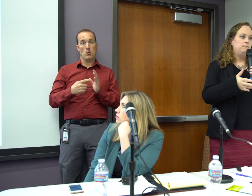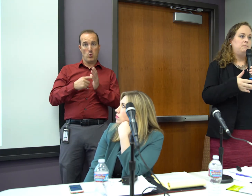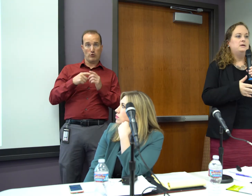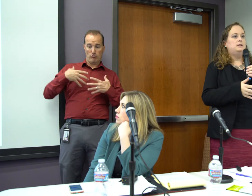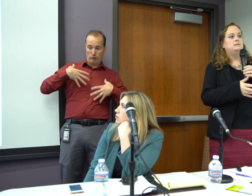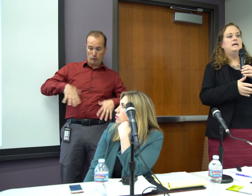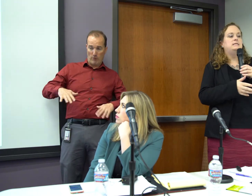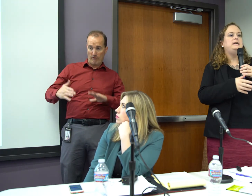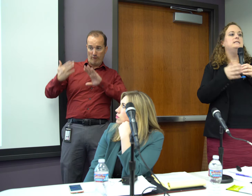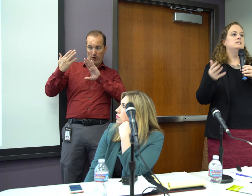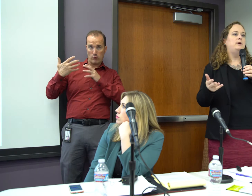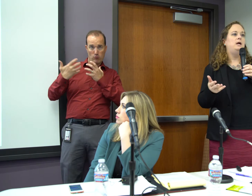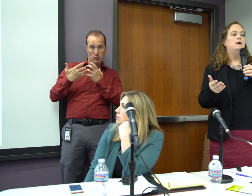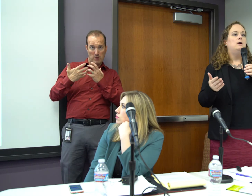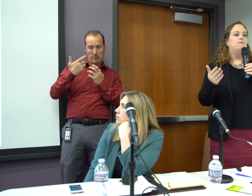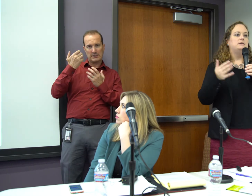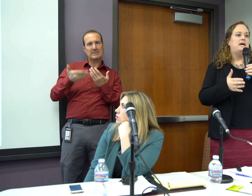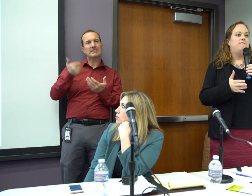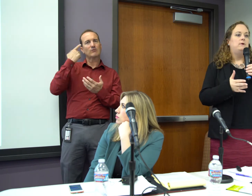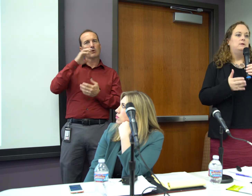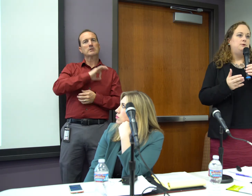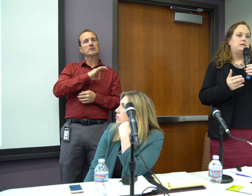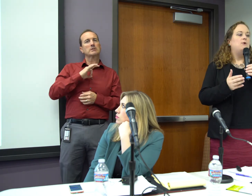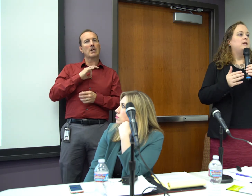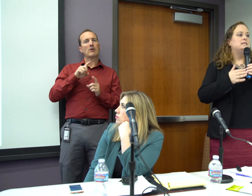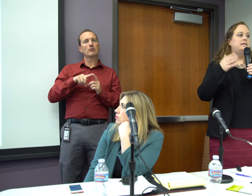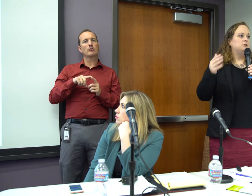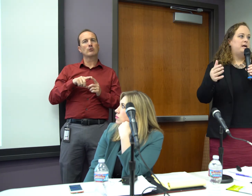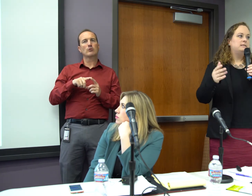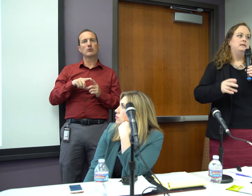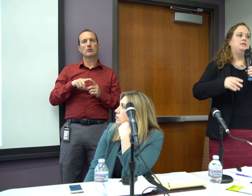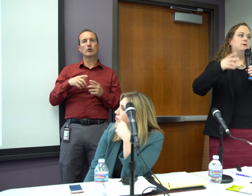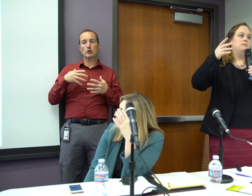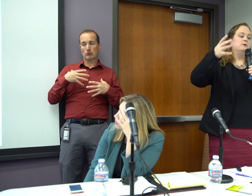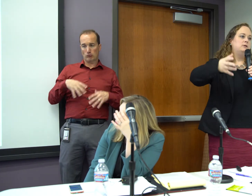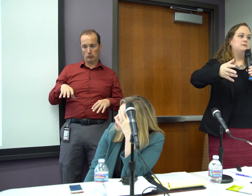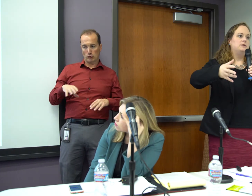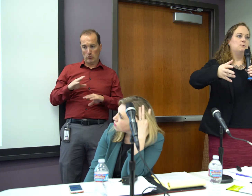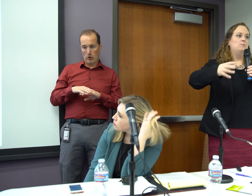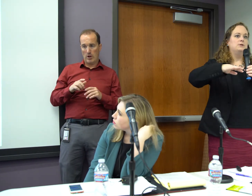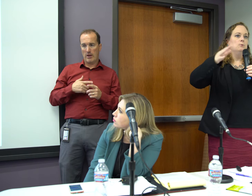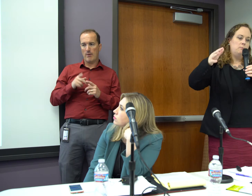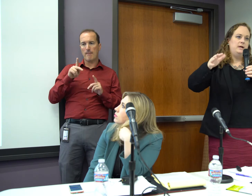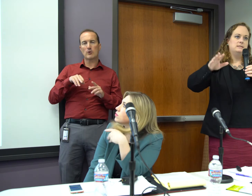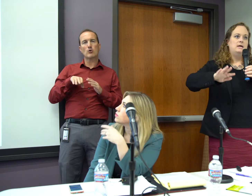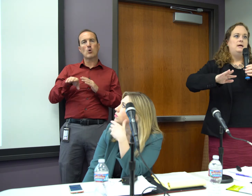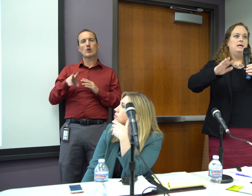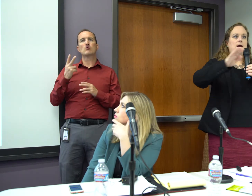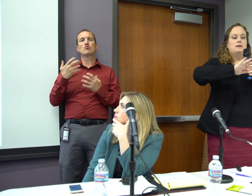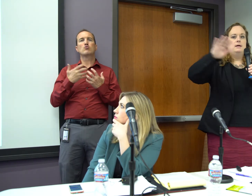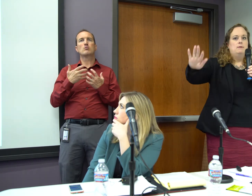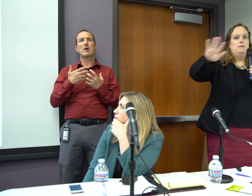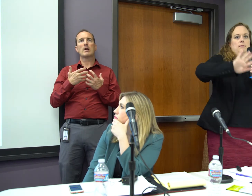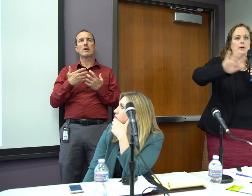roommate? Because that's the easiest way for the staff to say, okay, let's get dressed, and the person goes into the room with the two roommates